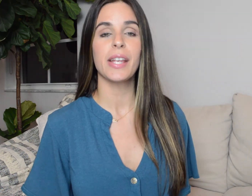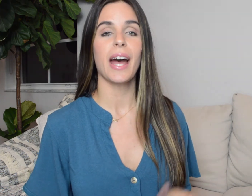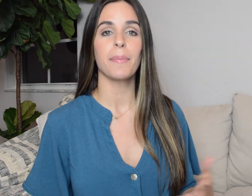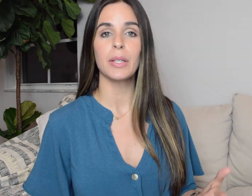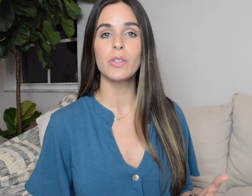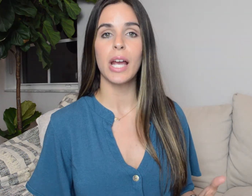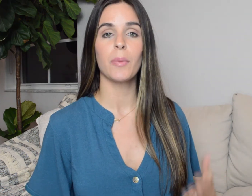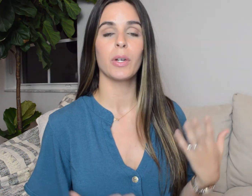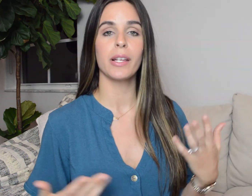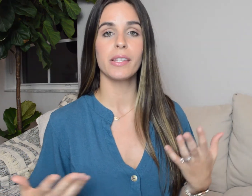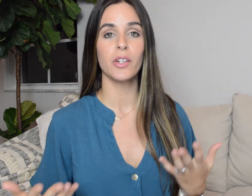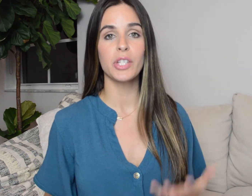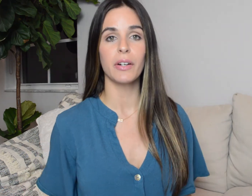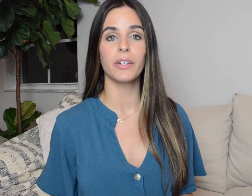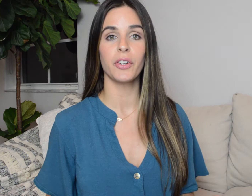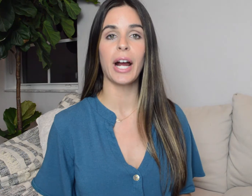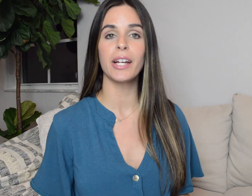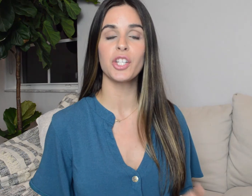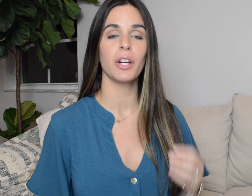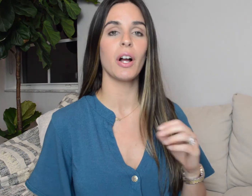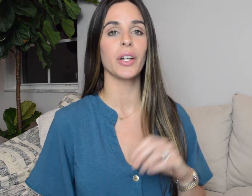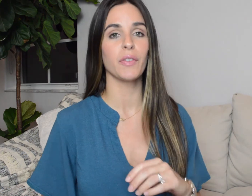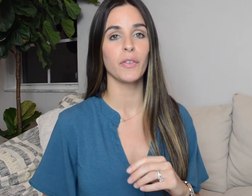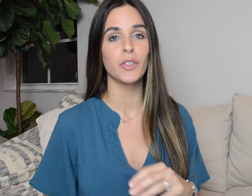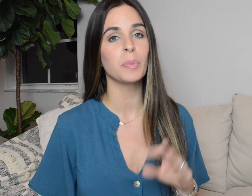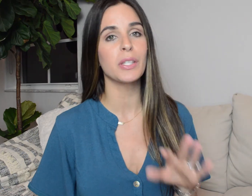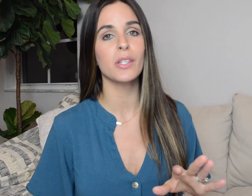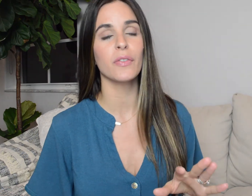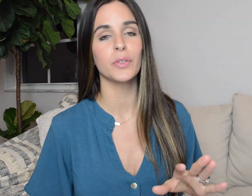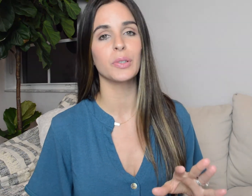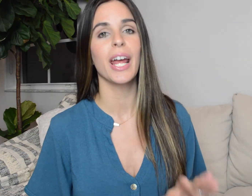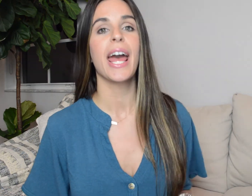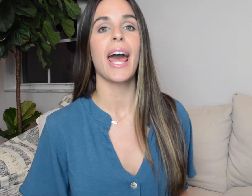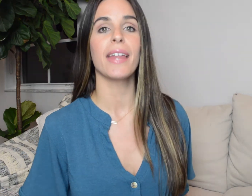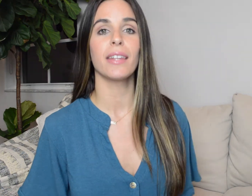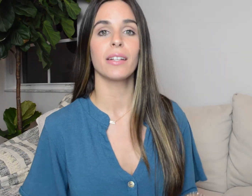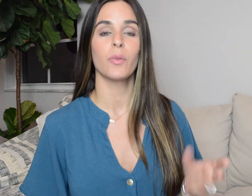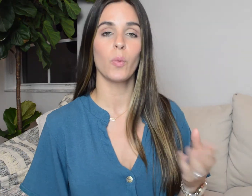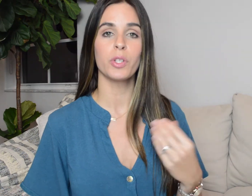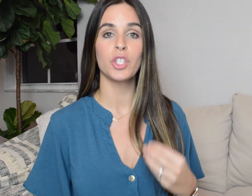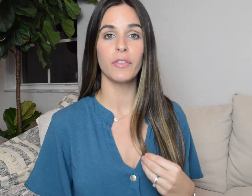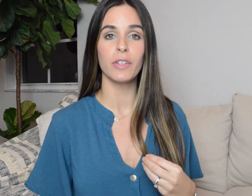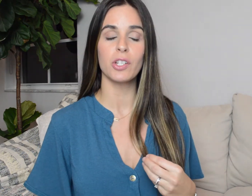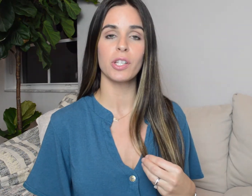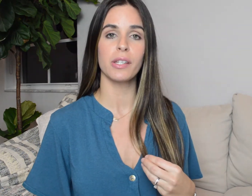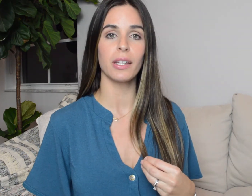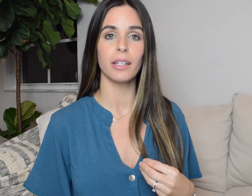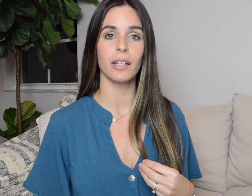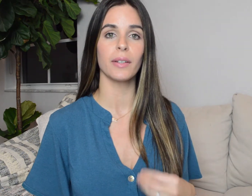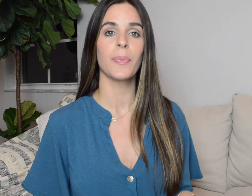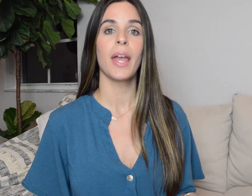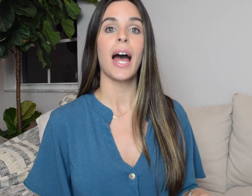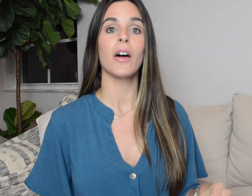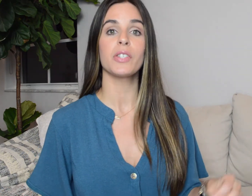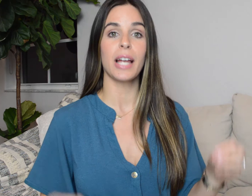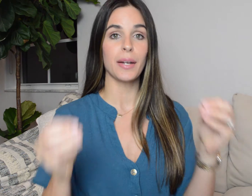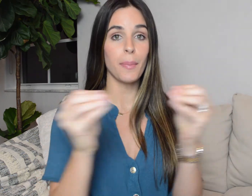at mealtime when I sit her down in her high chair, I'll give her a few pieces of food, and then once she finishes eating it, I'll sign